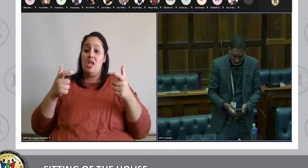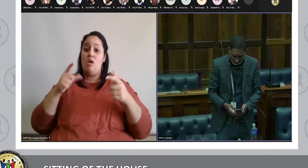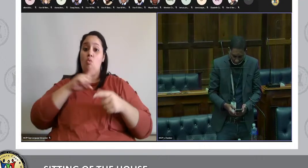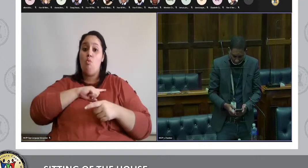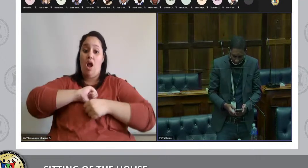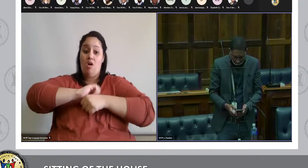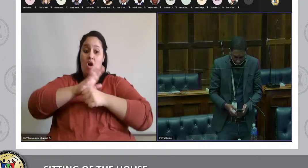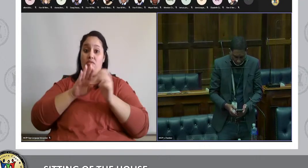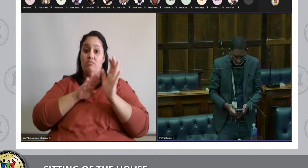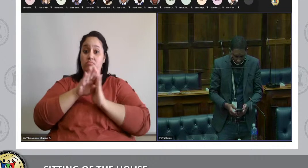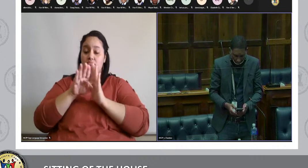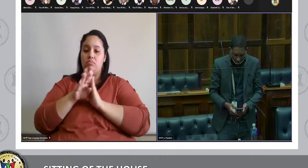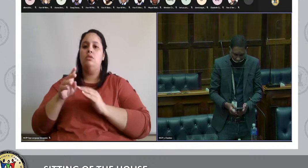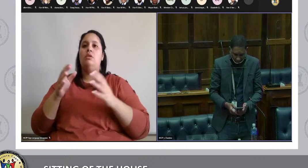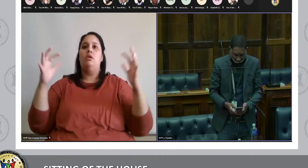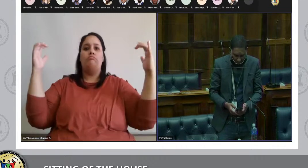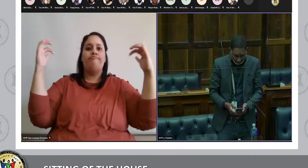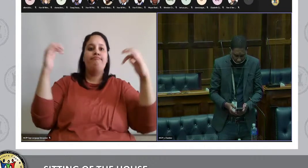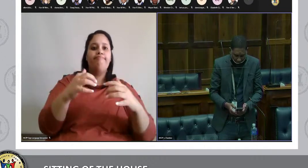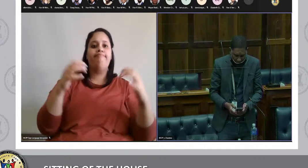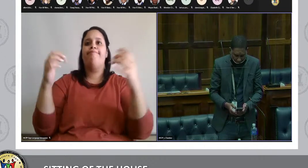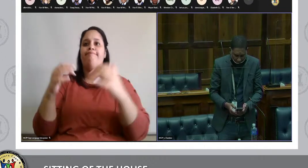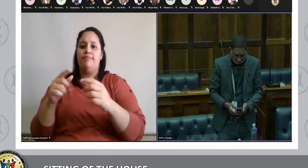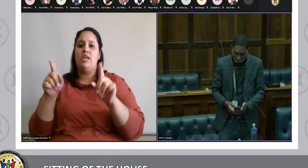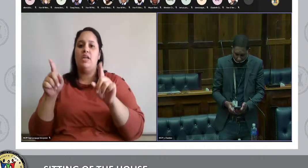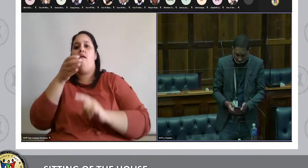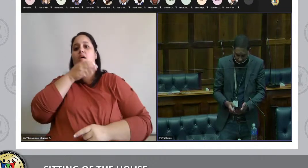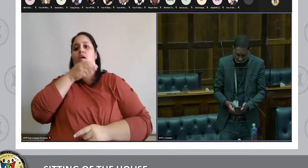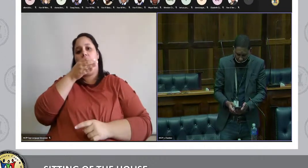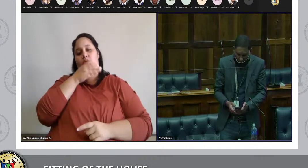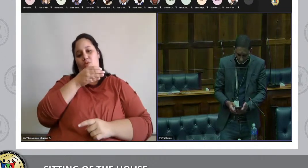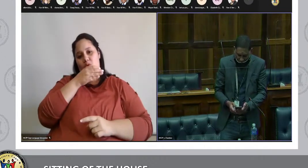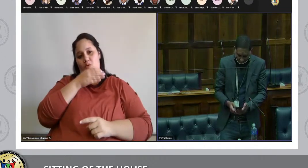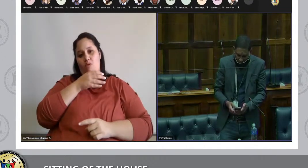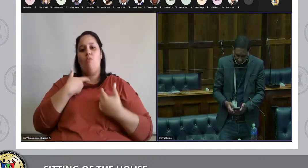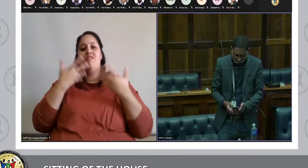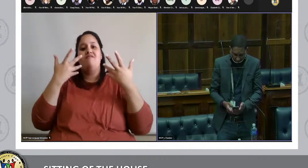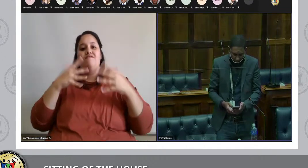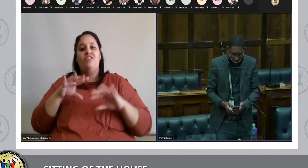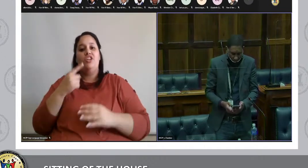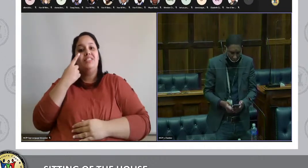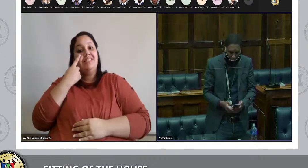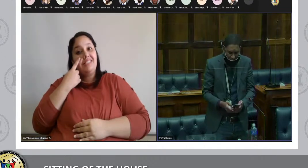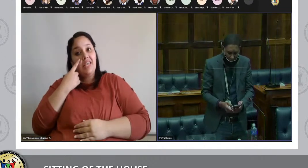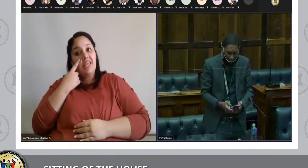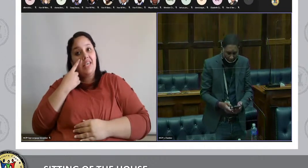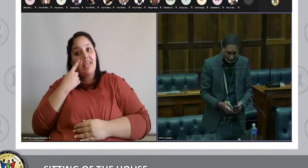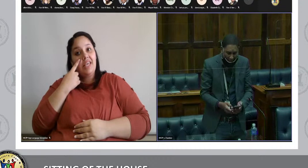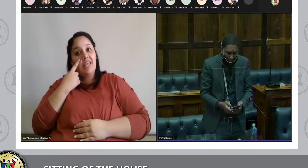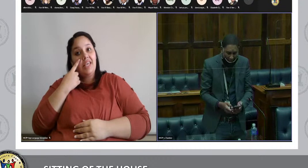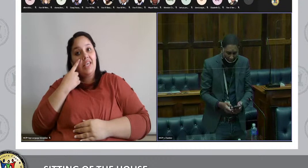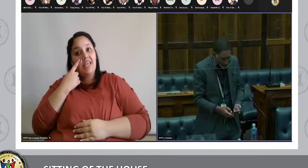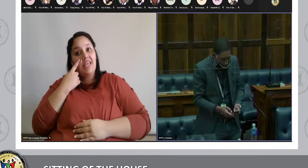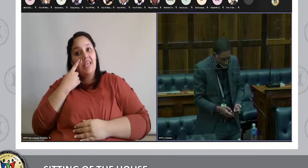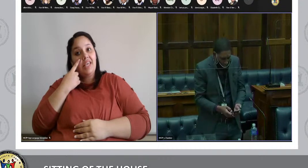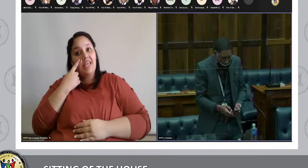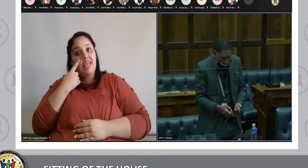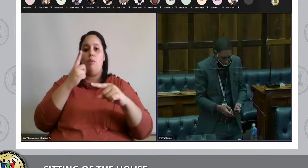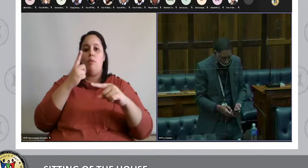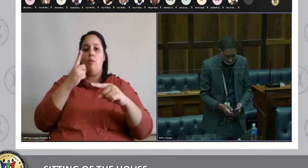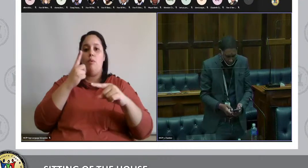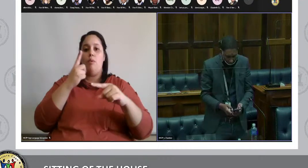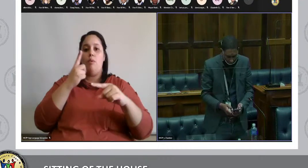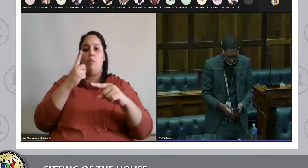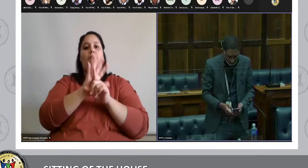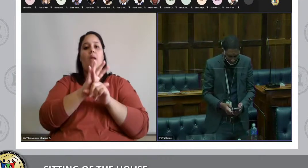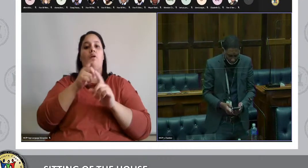alcohol consumption. We have experienced and witnessed the positive effects of the ban of alcohol